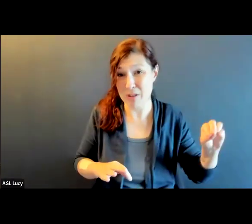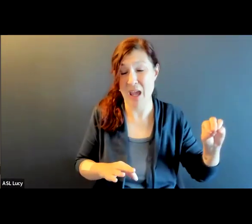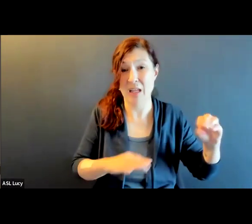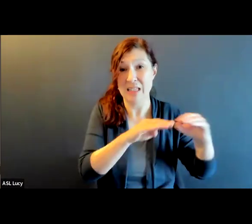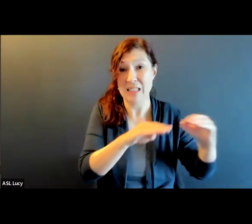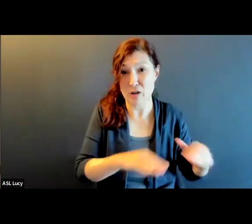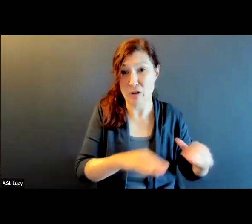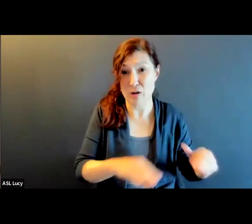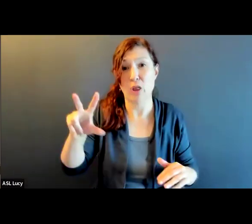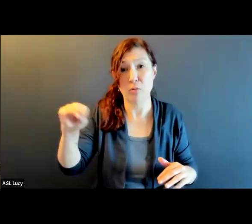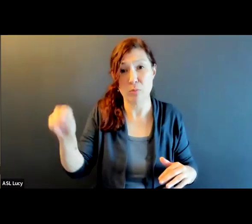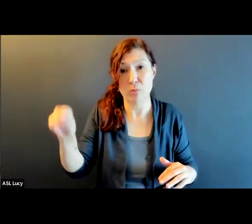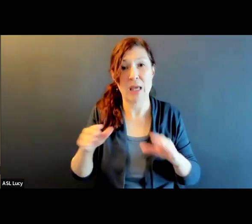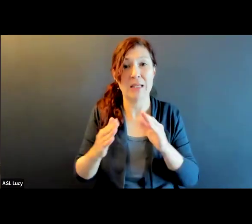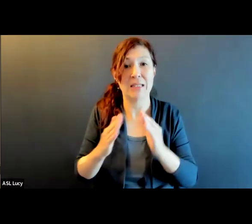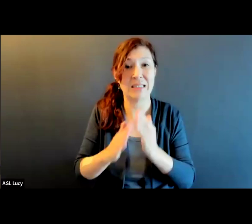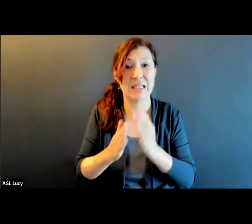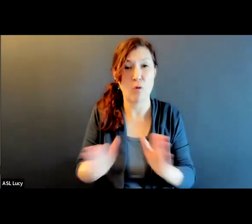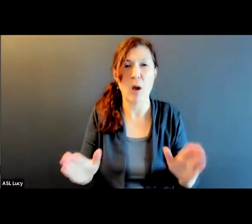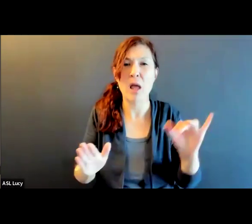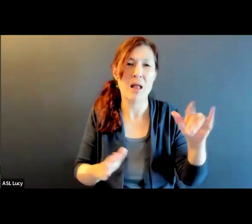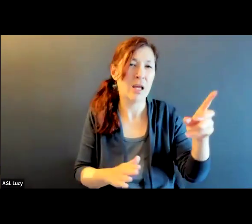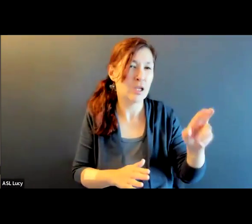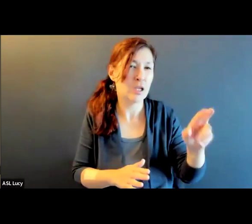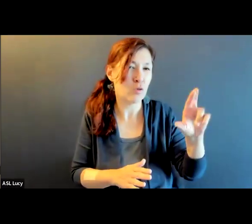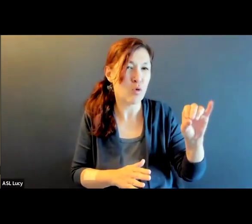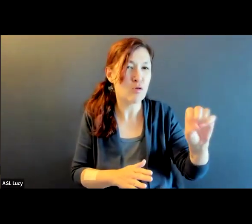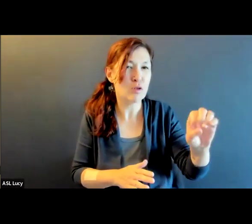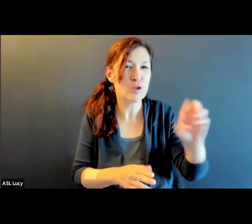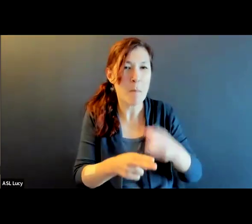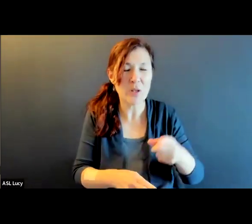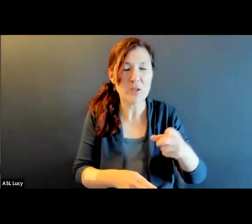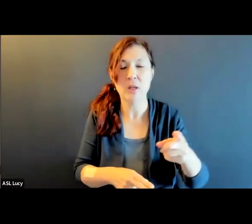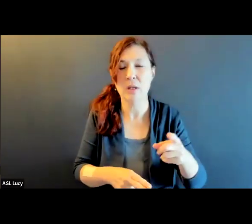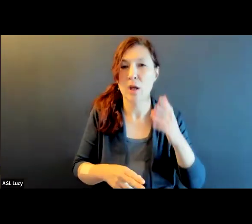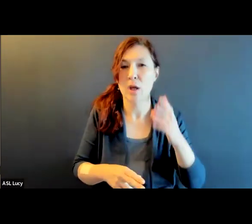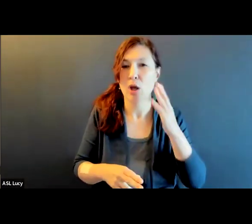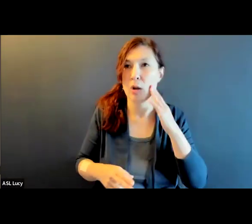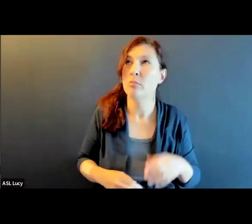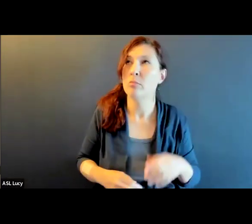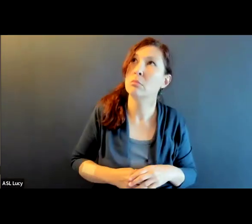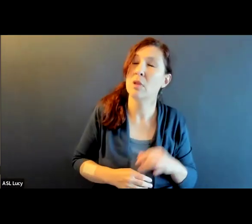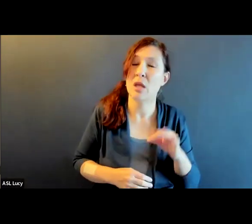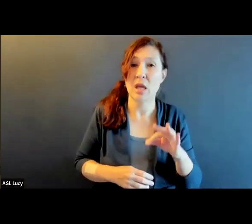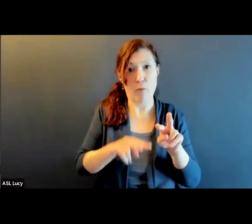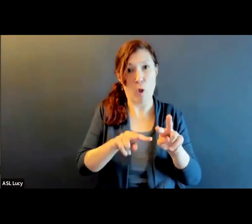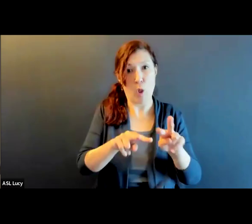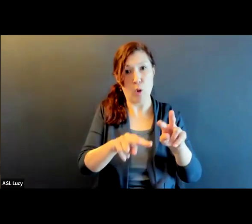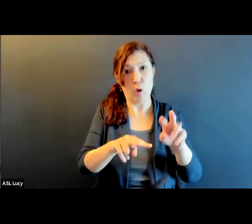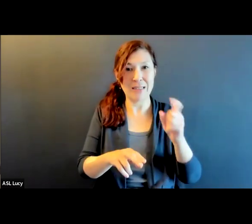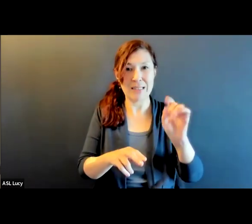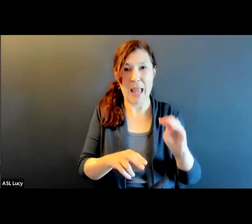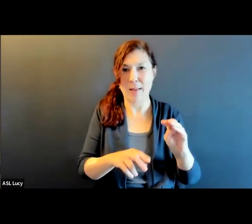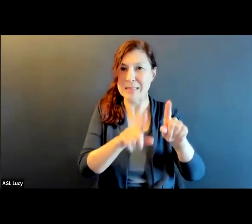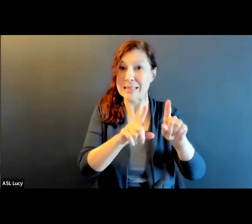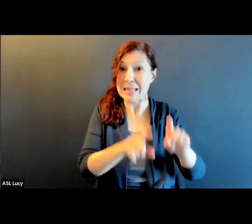of some of the things that you named, Dr. Rose, that I think initially in conversations around exams, and we know some of the bias that exists in